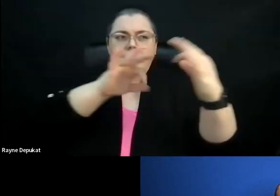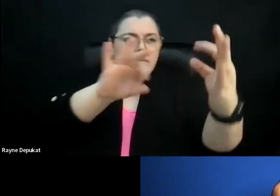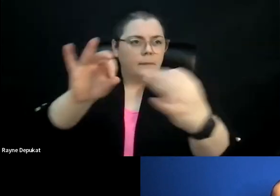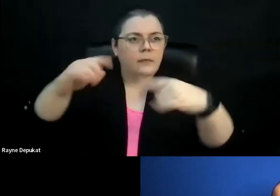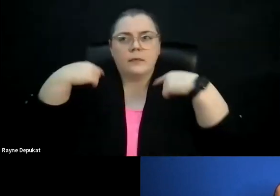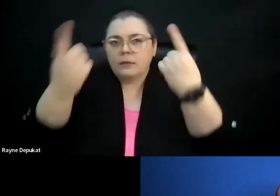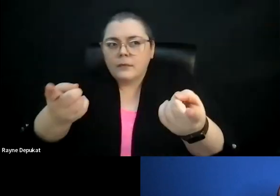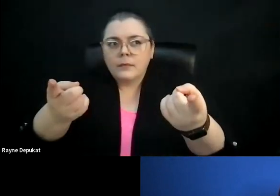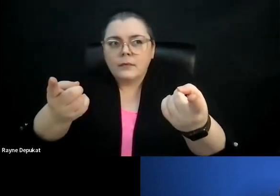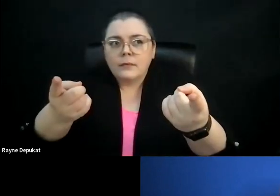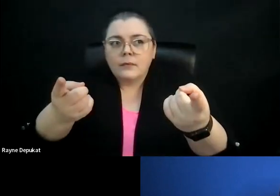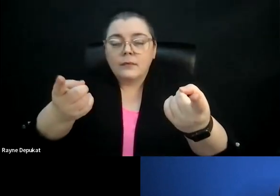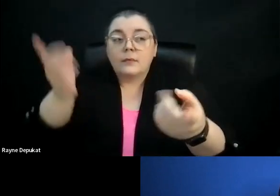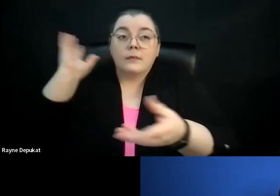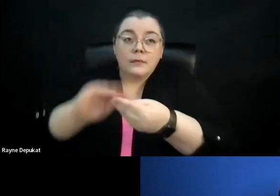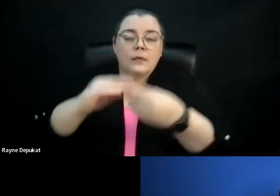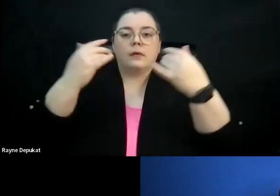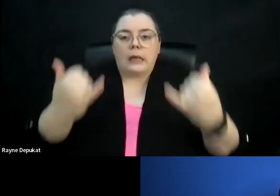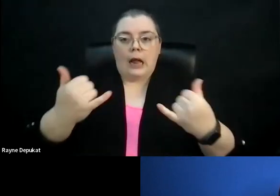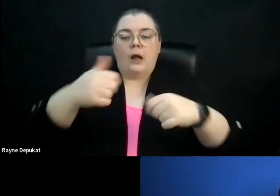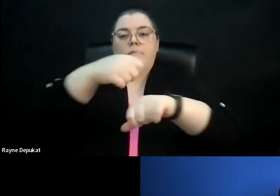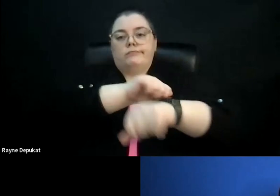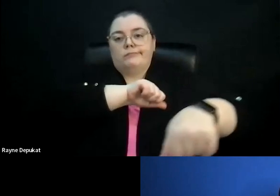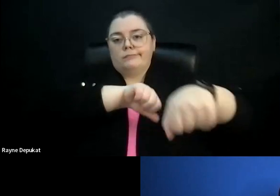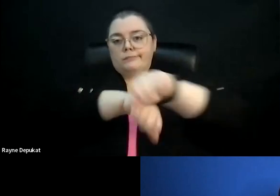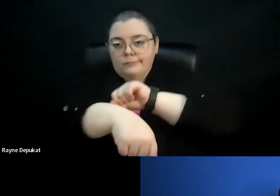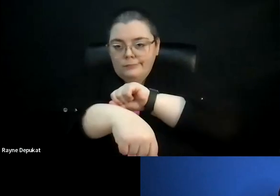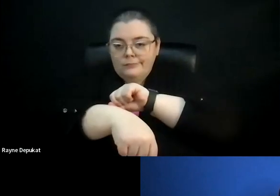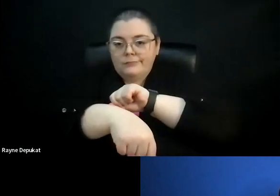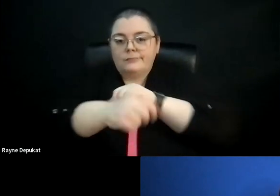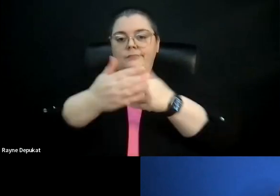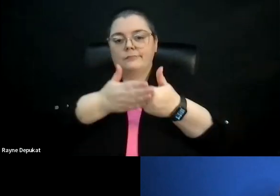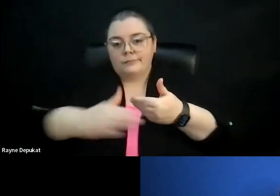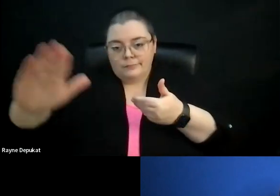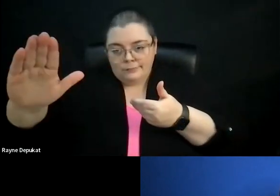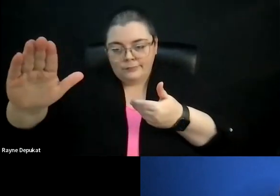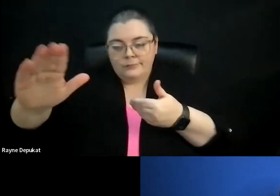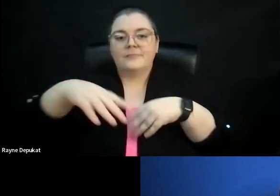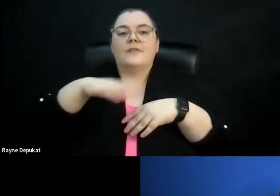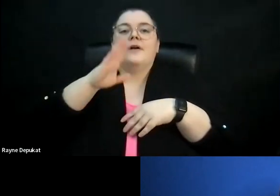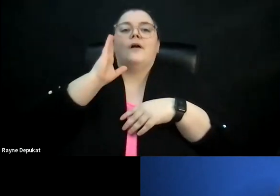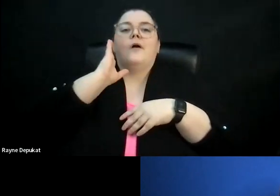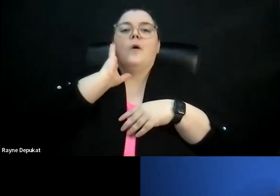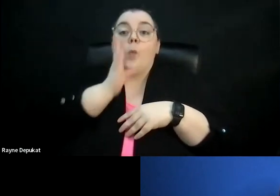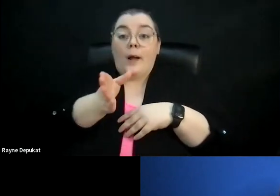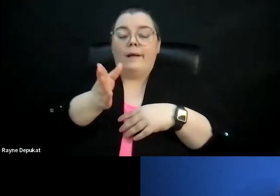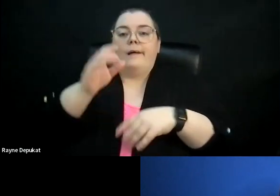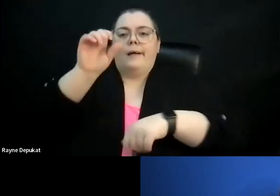So now with all of our work, all of our identified problems, our brainstorming, and our solutions, we really have to